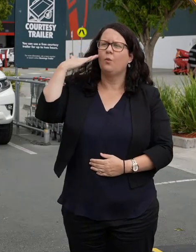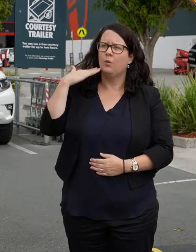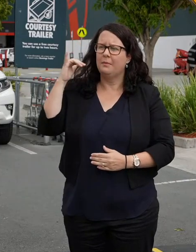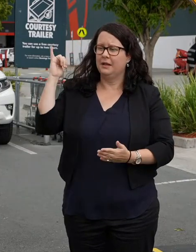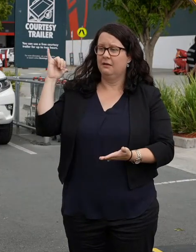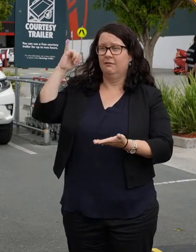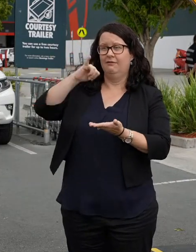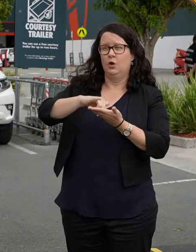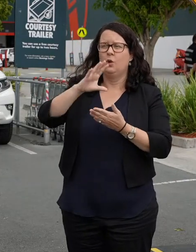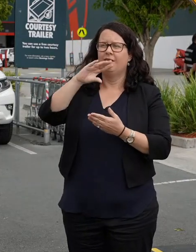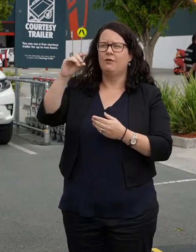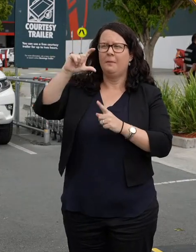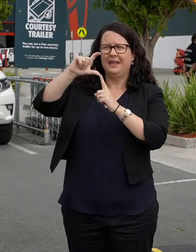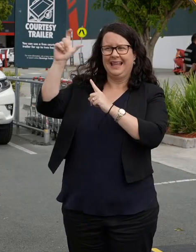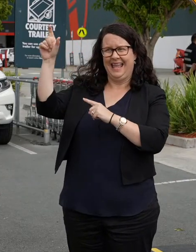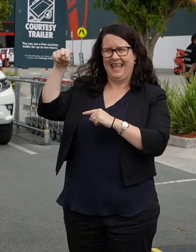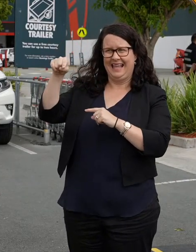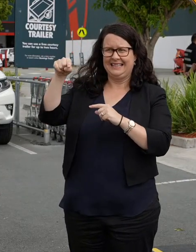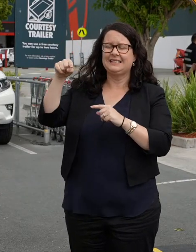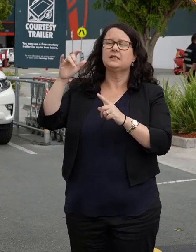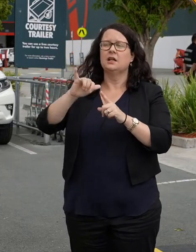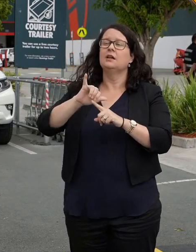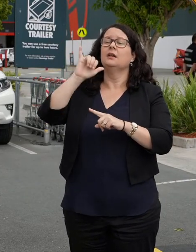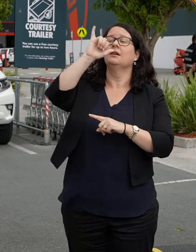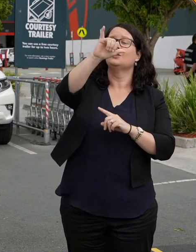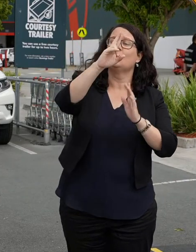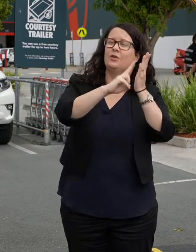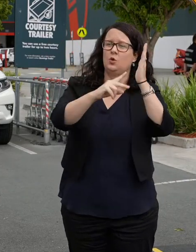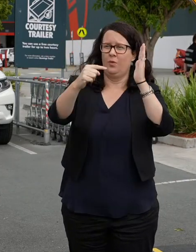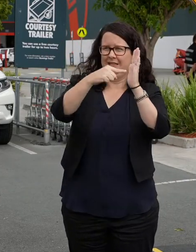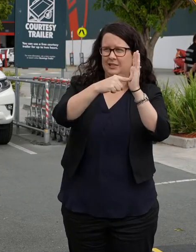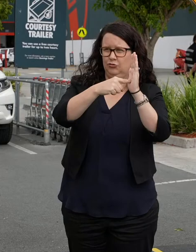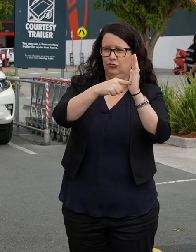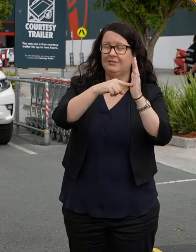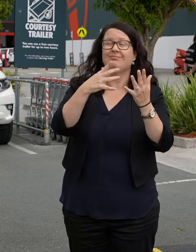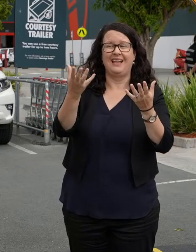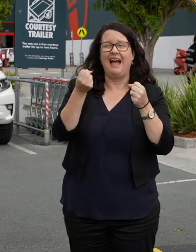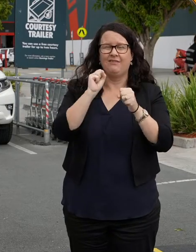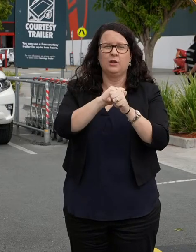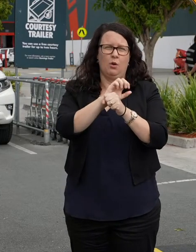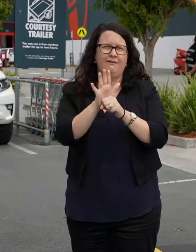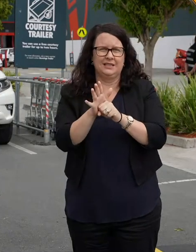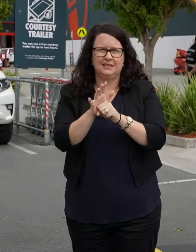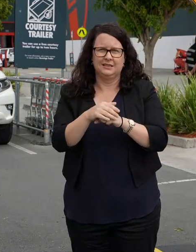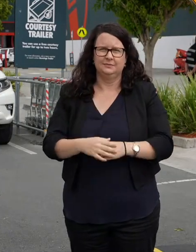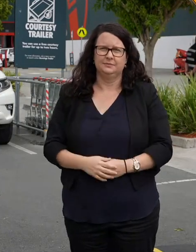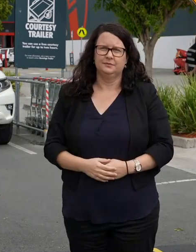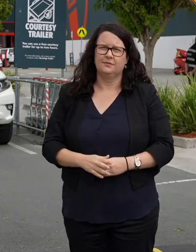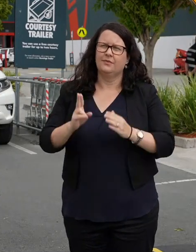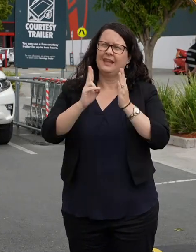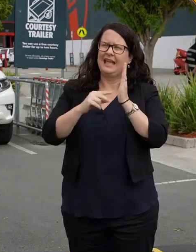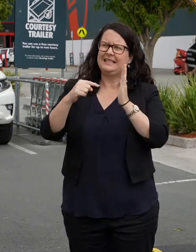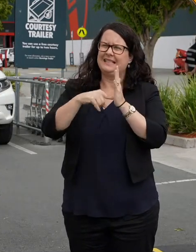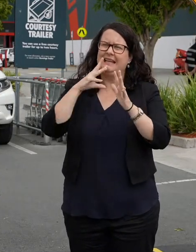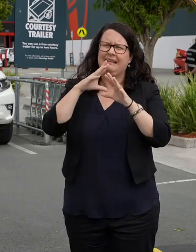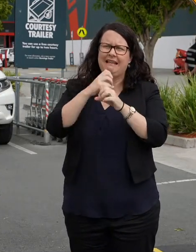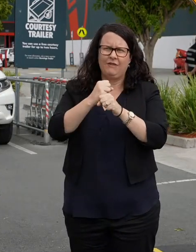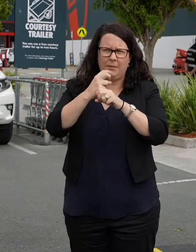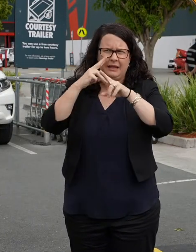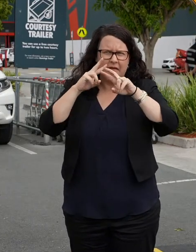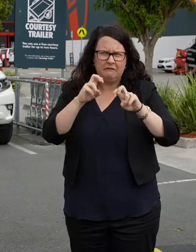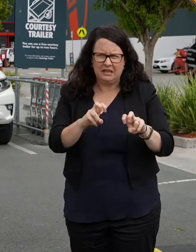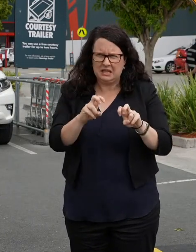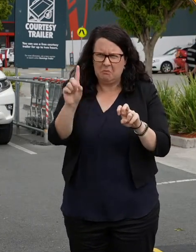from Cairns to the Northern Territory who has tested positive. The Northern Territory government is investigating this one